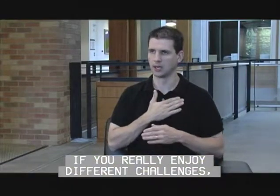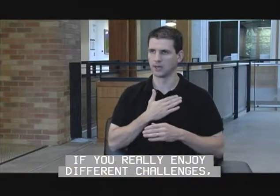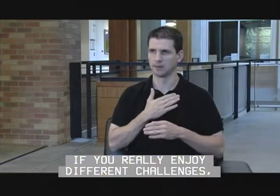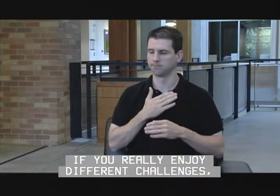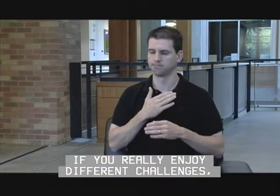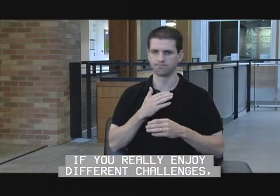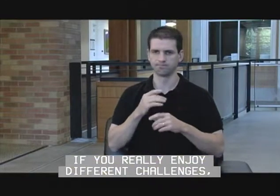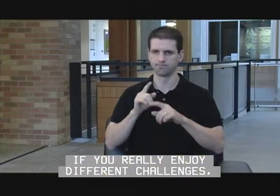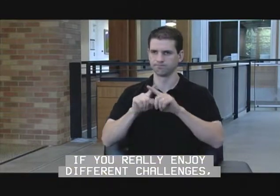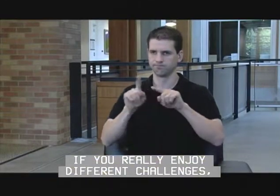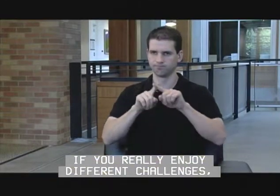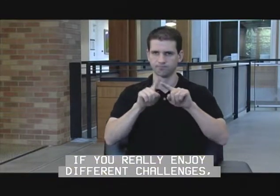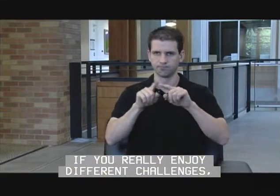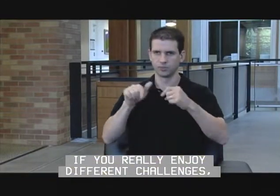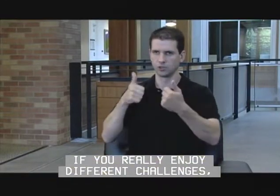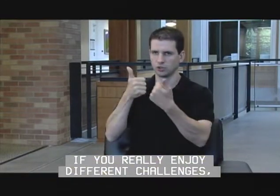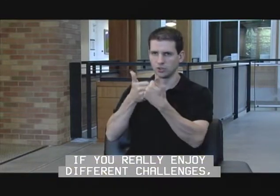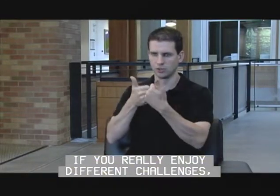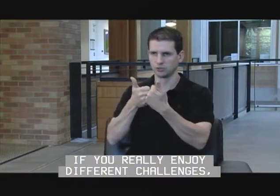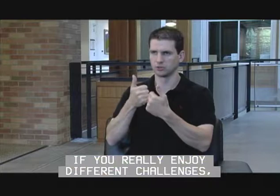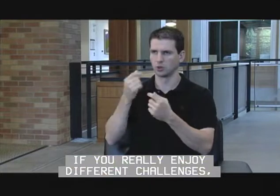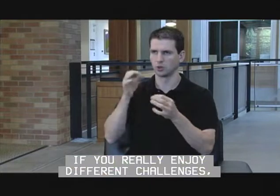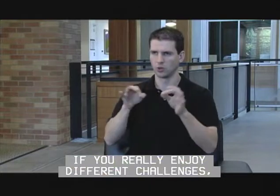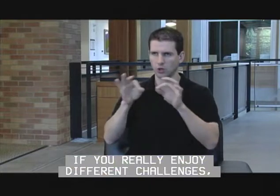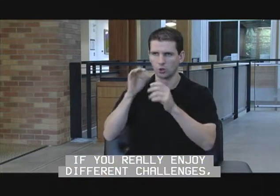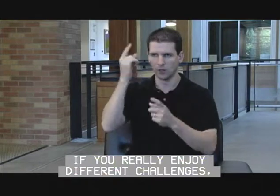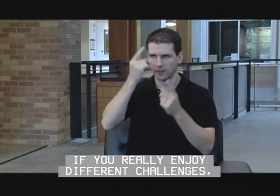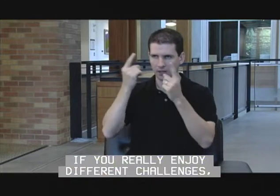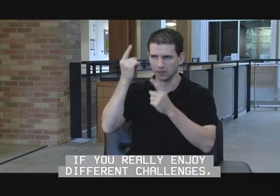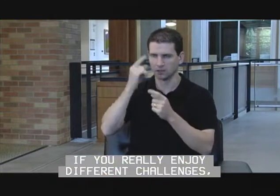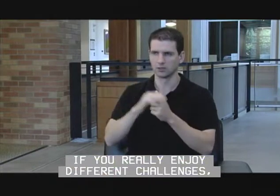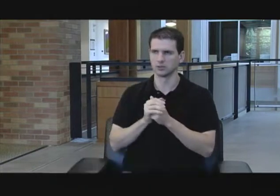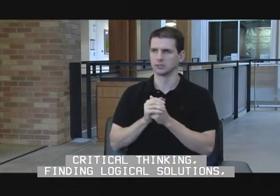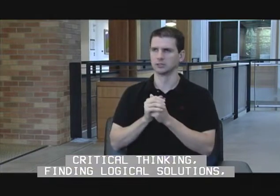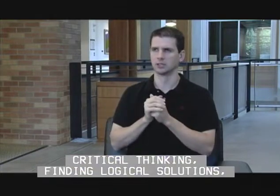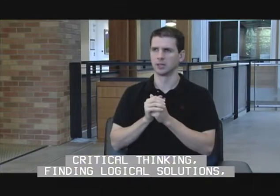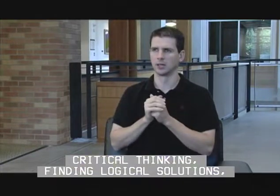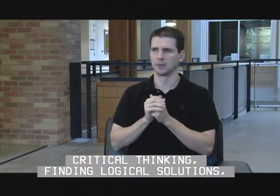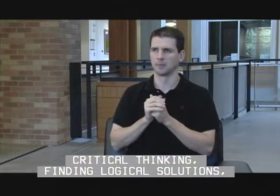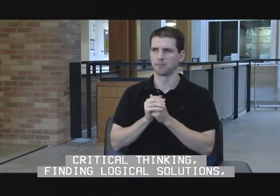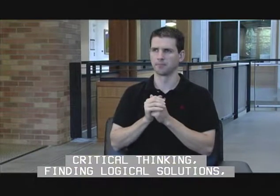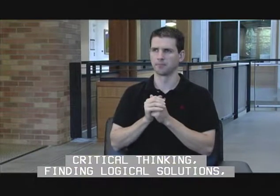If you really enjoy different challenges, critical thinking,